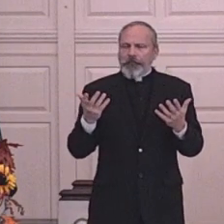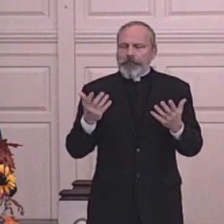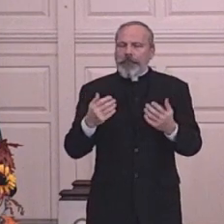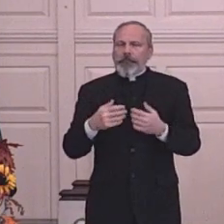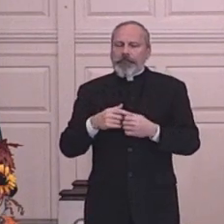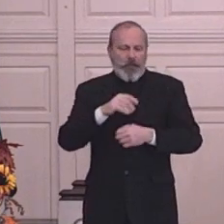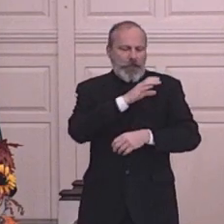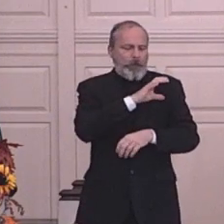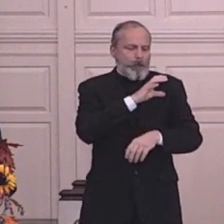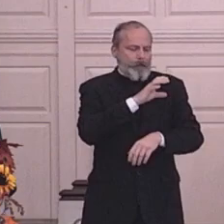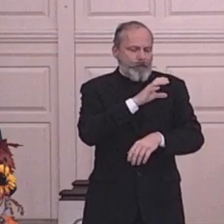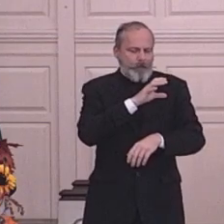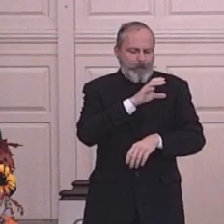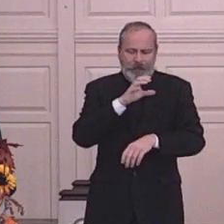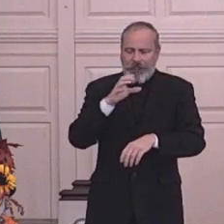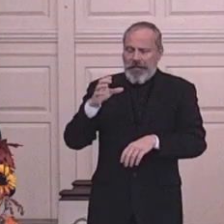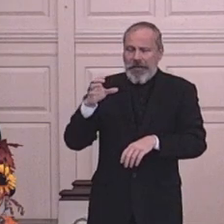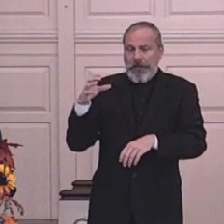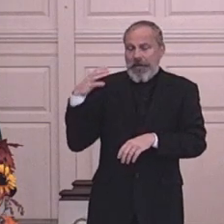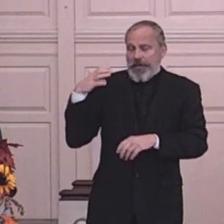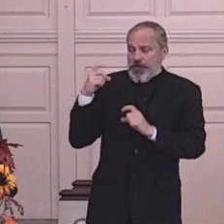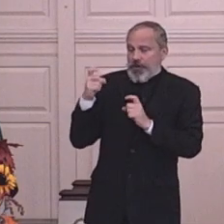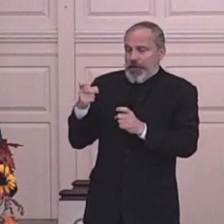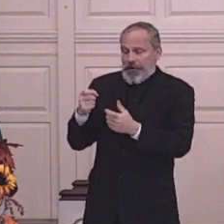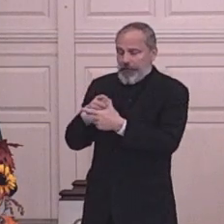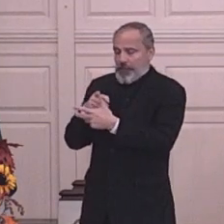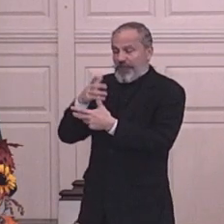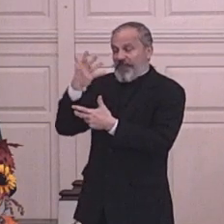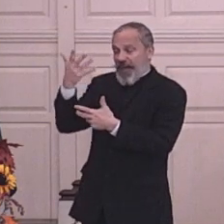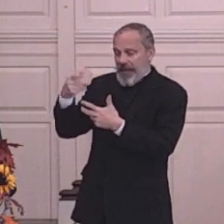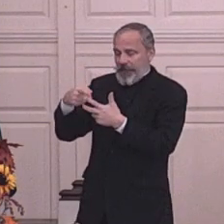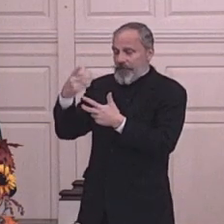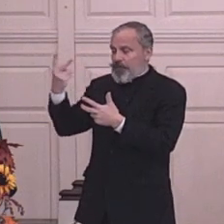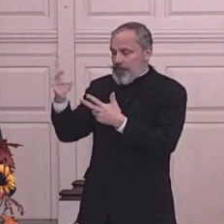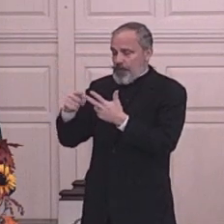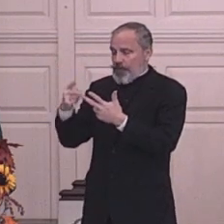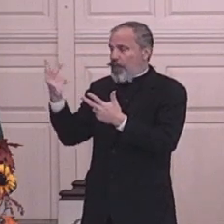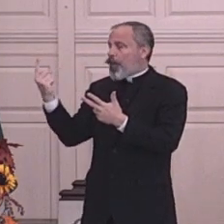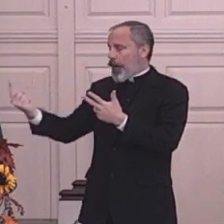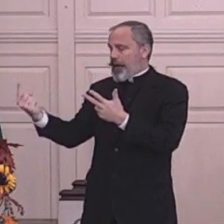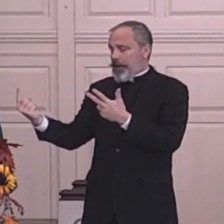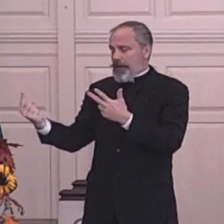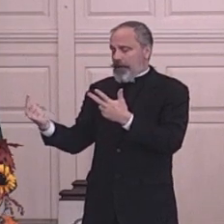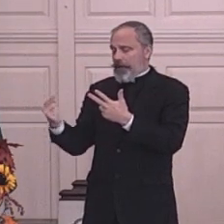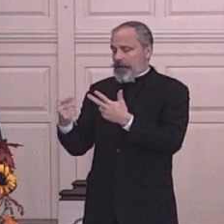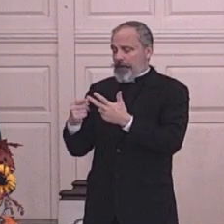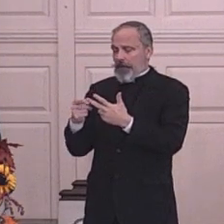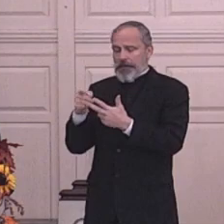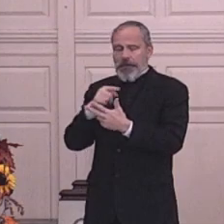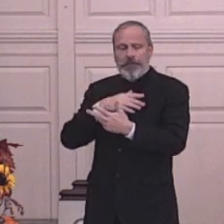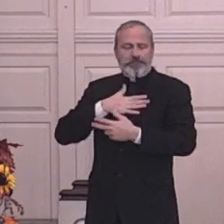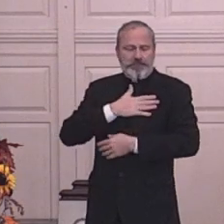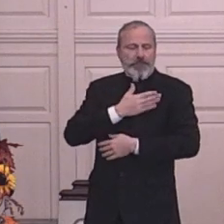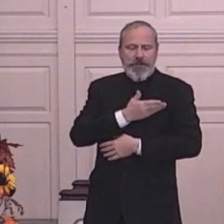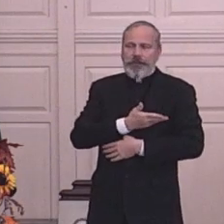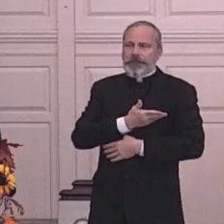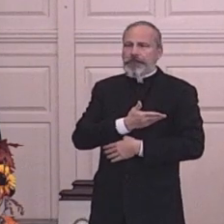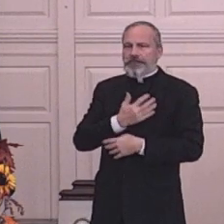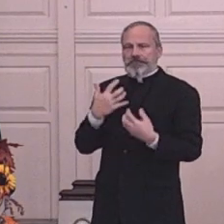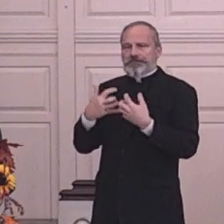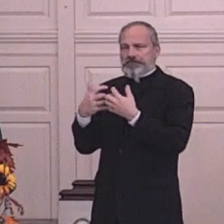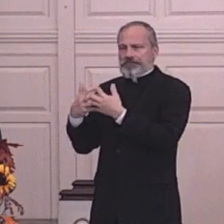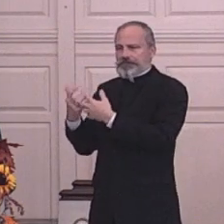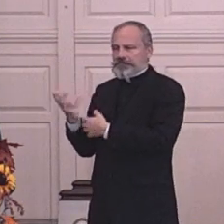The master gave to 1 5, to 1 2, and to 1 1 as he pleased. This is